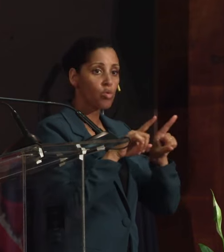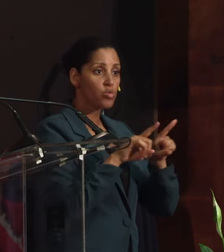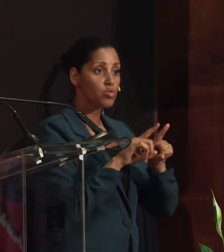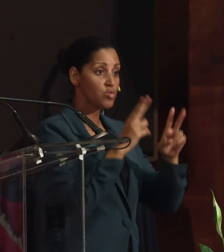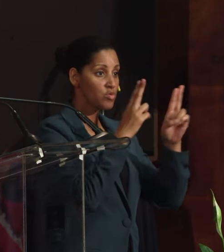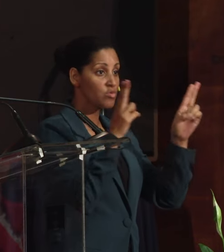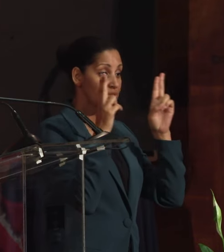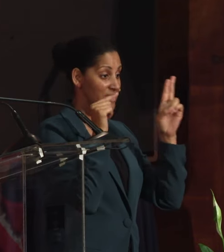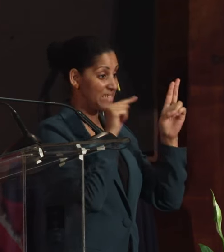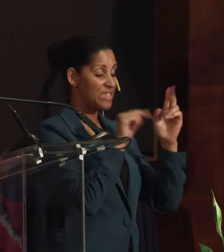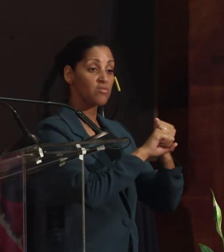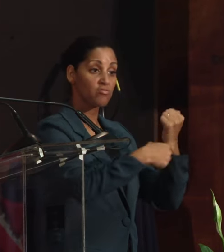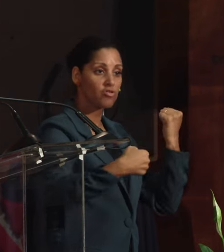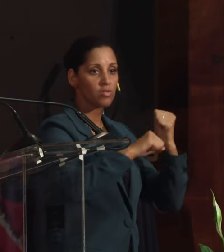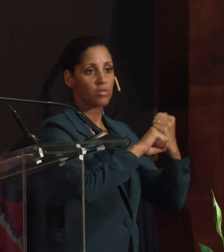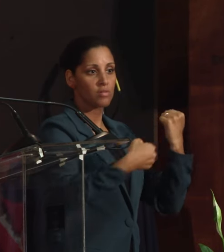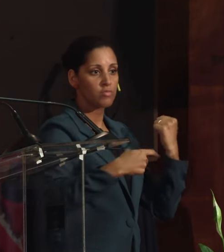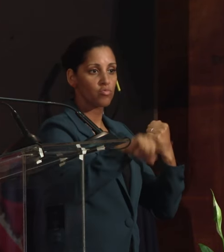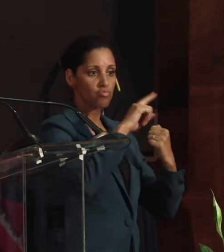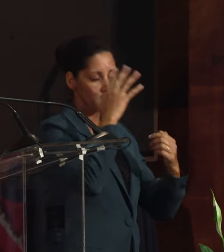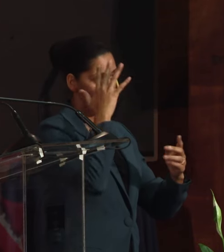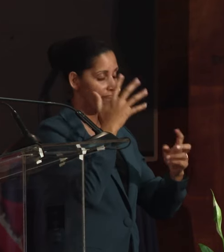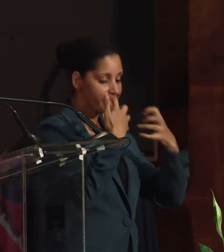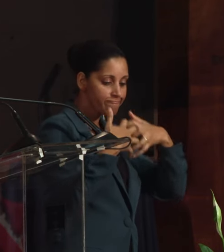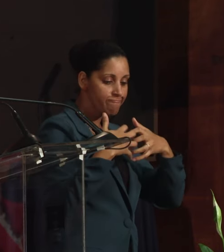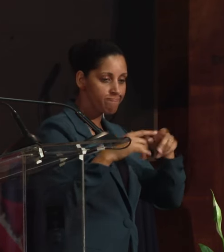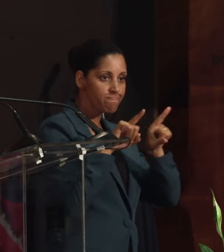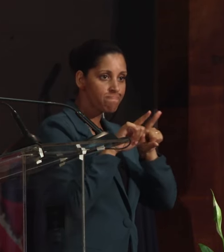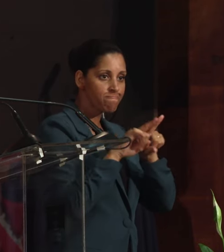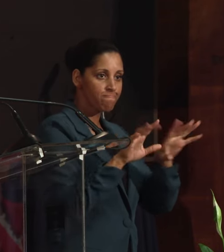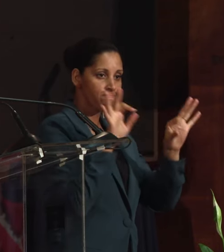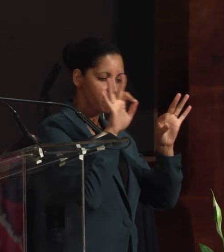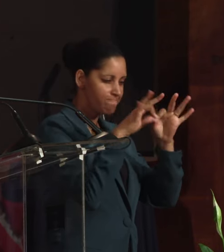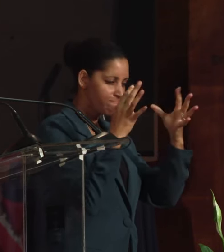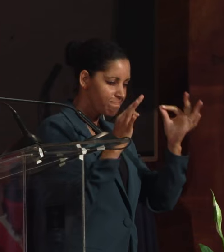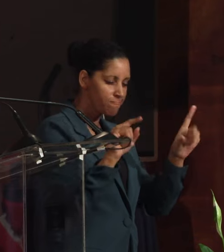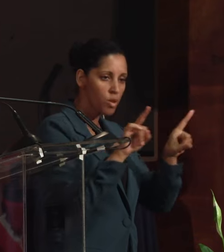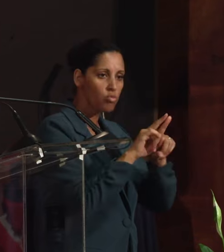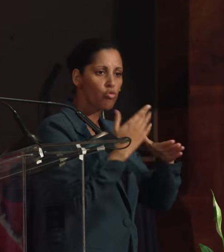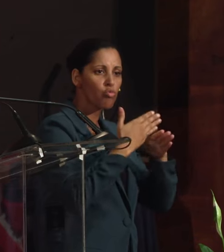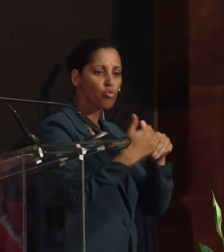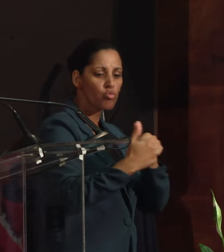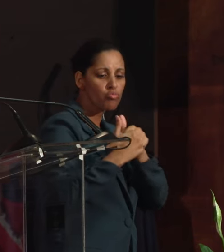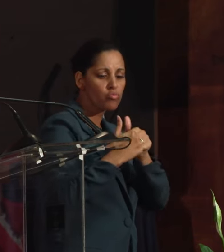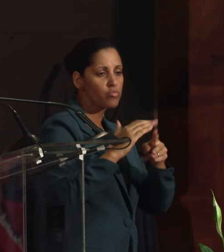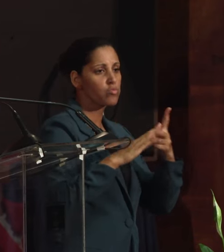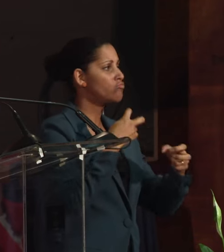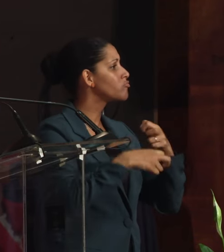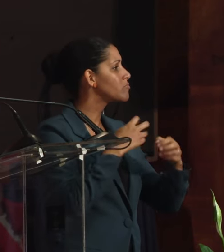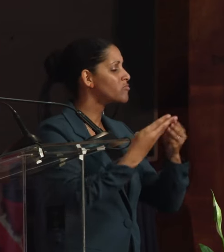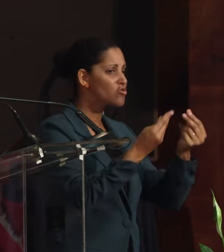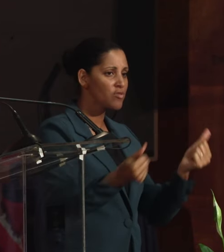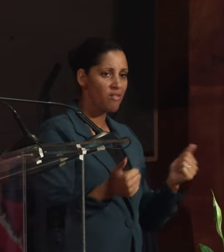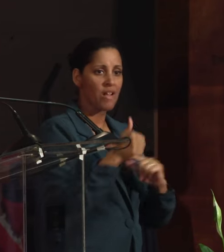degree, the ability to think critically, to work with others, to solve problems on your